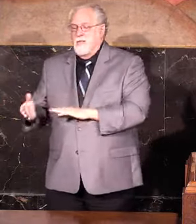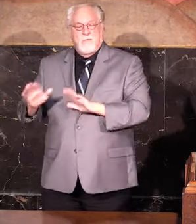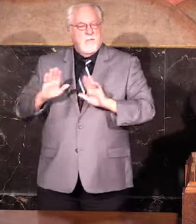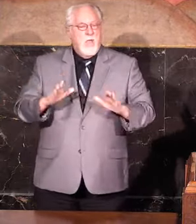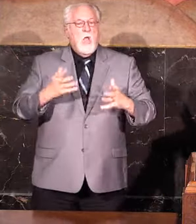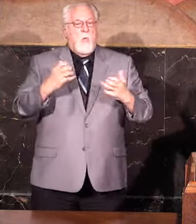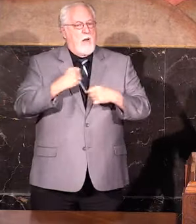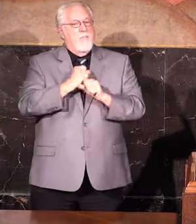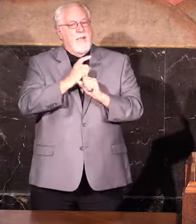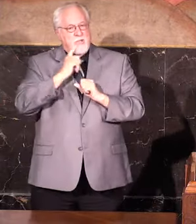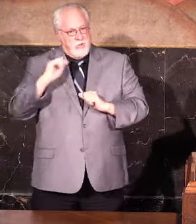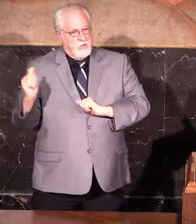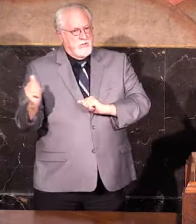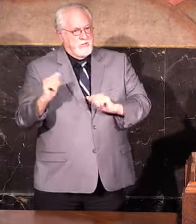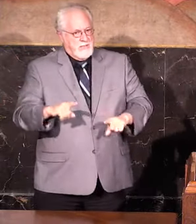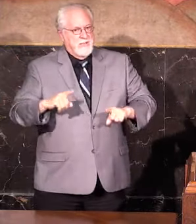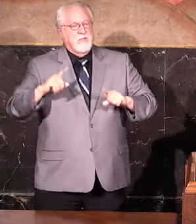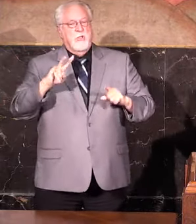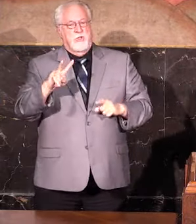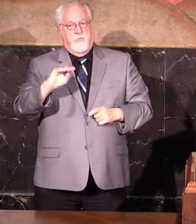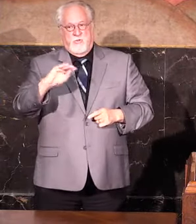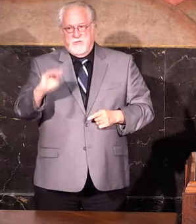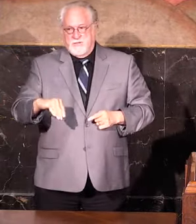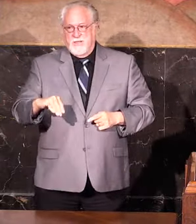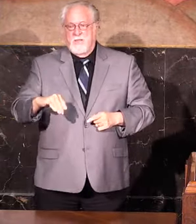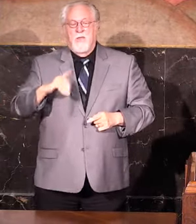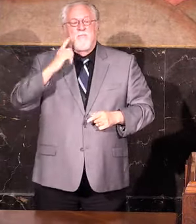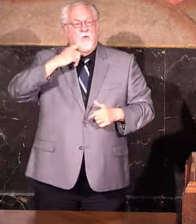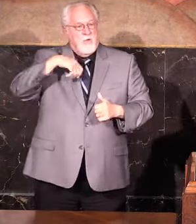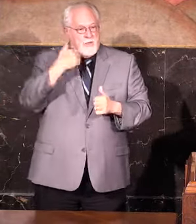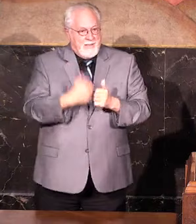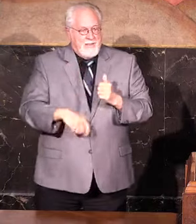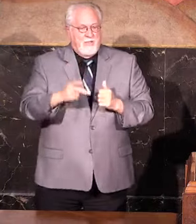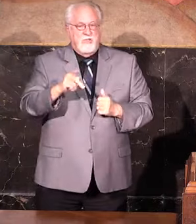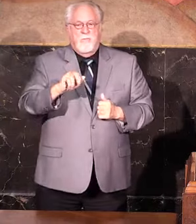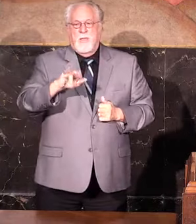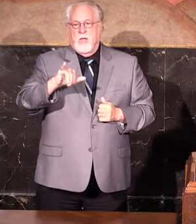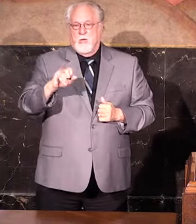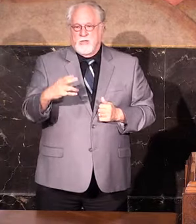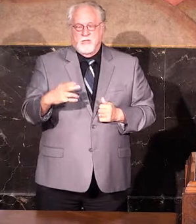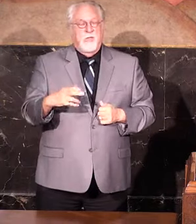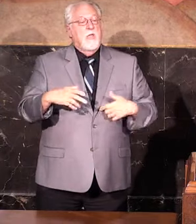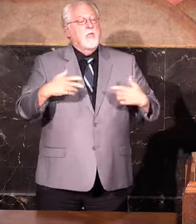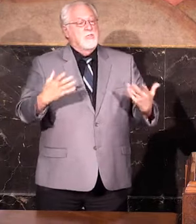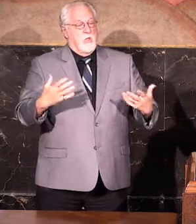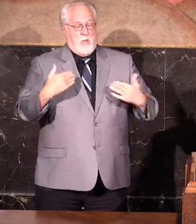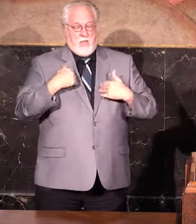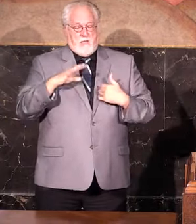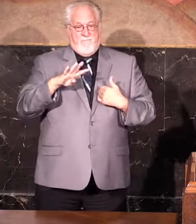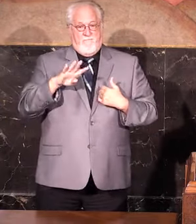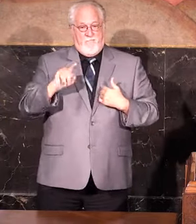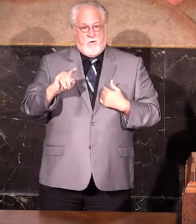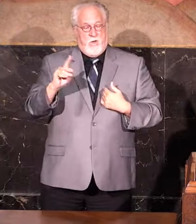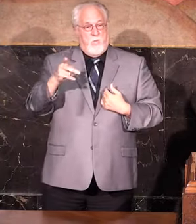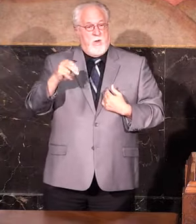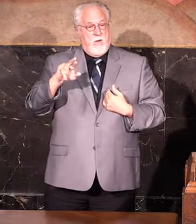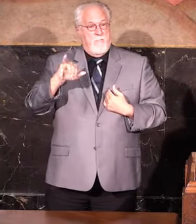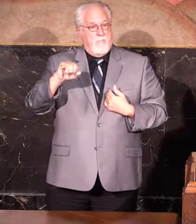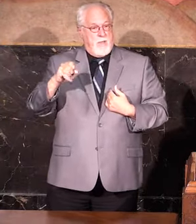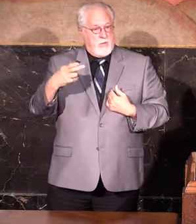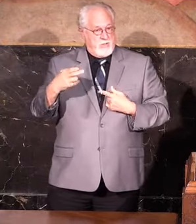we want to make sure that we're testing at least 2% in those parishes. Right now, we've got 41 parishes that are